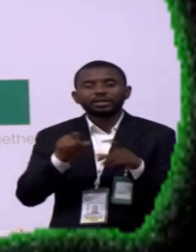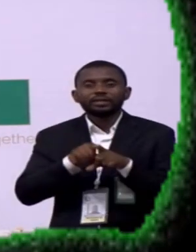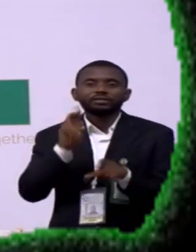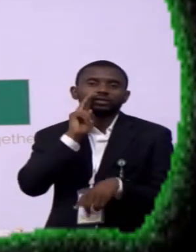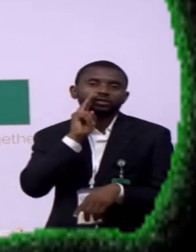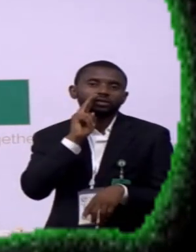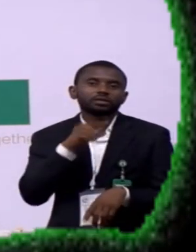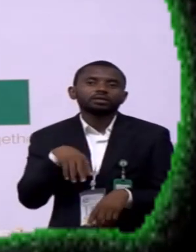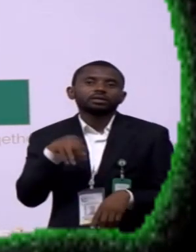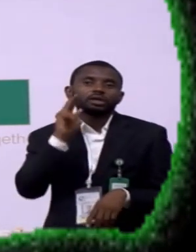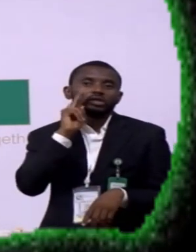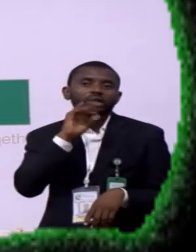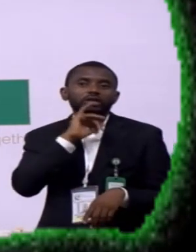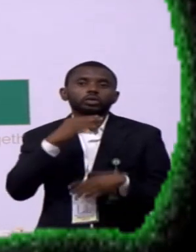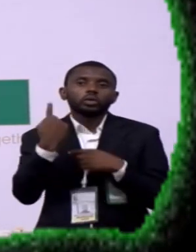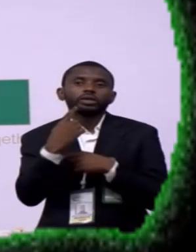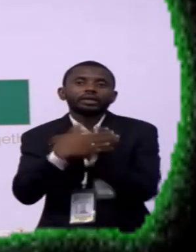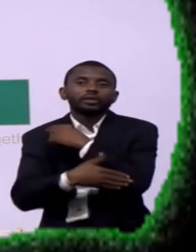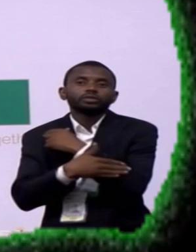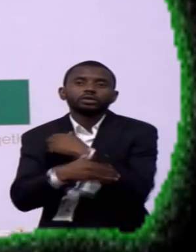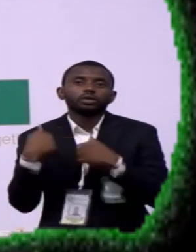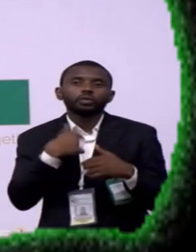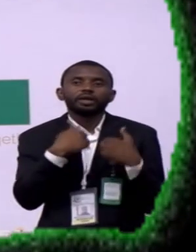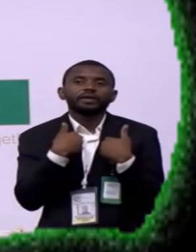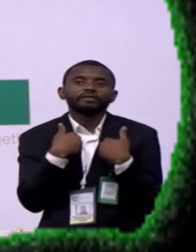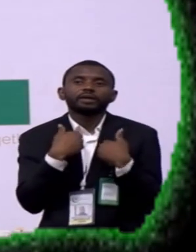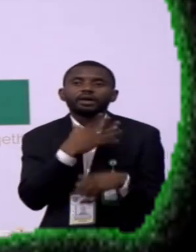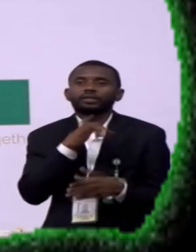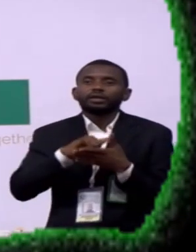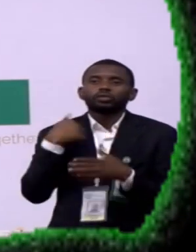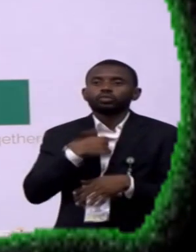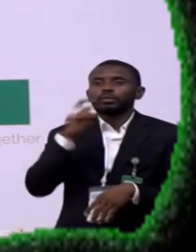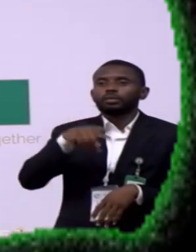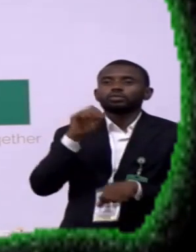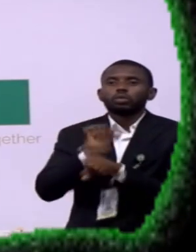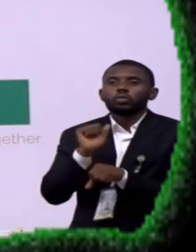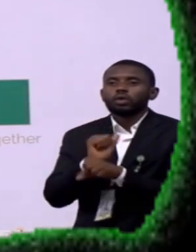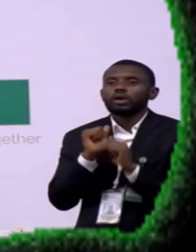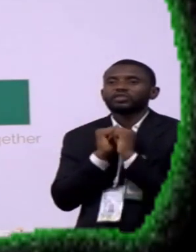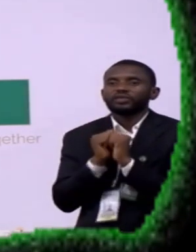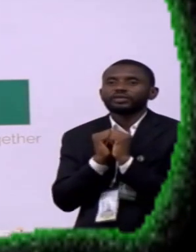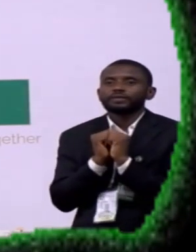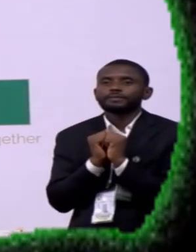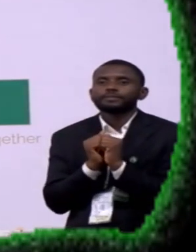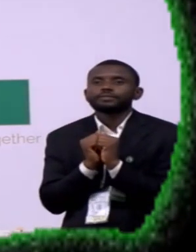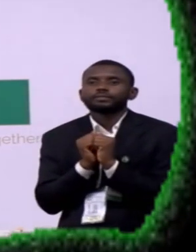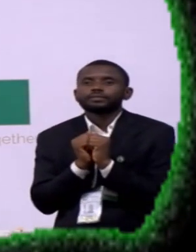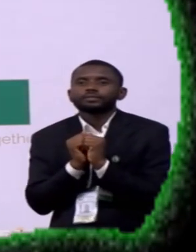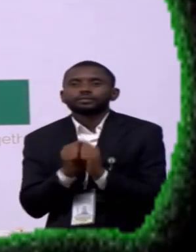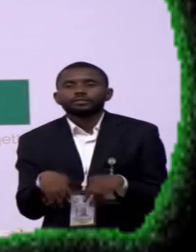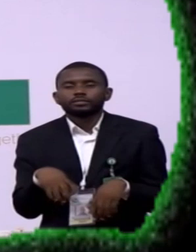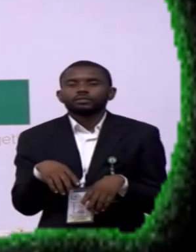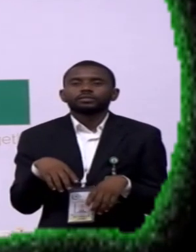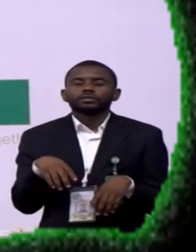the only country we have, and that we must work together to develop it into